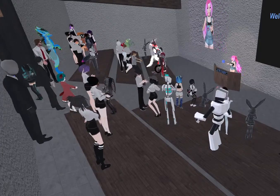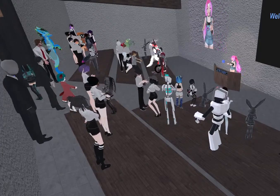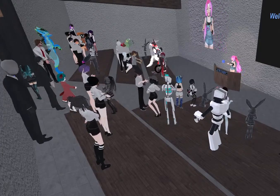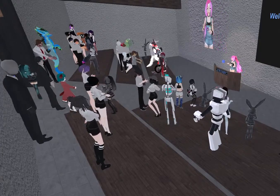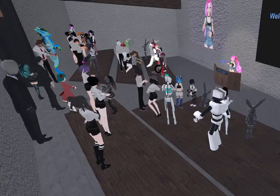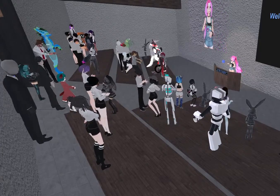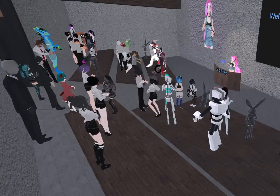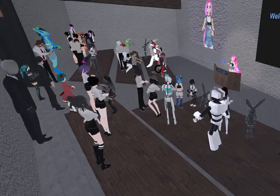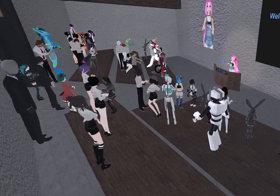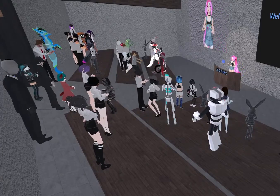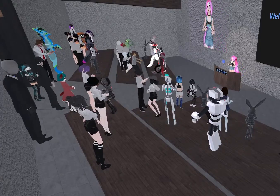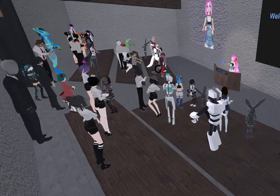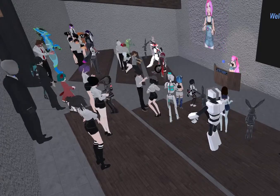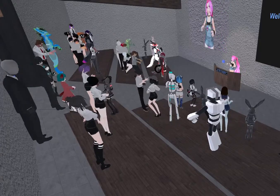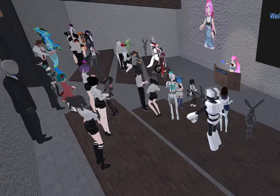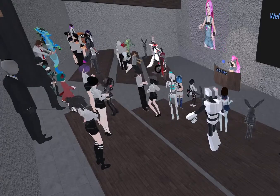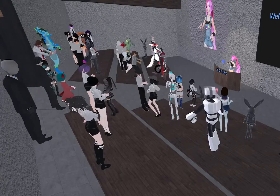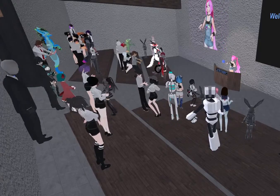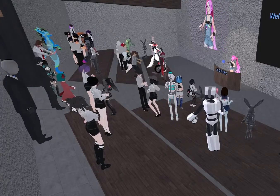There. Okay.